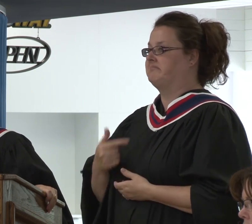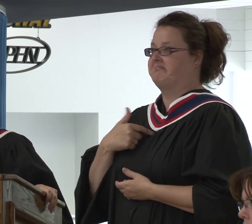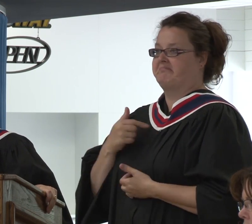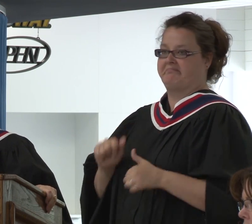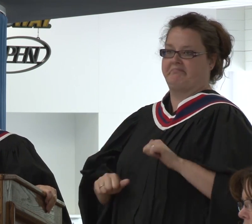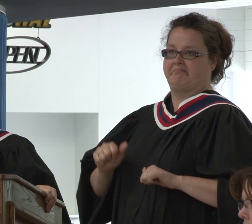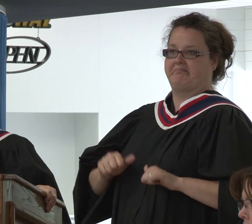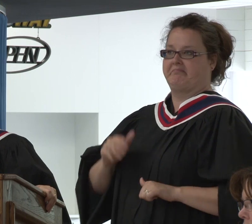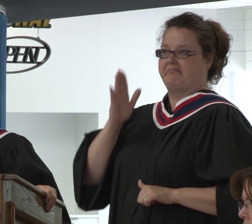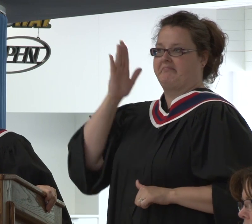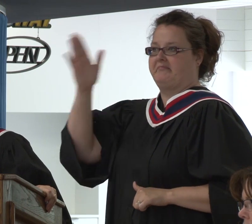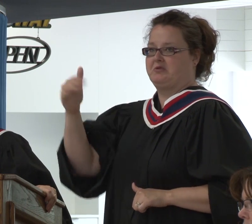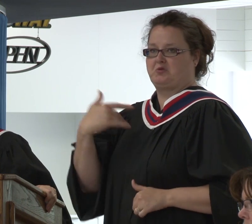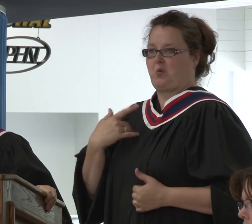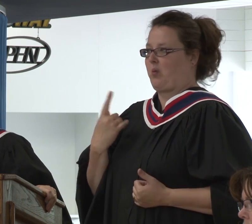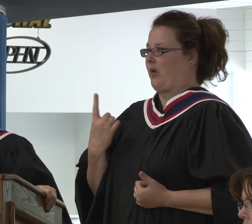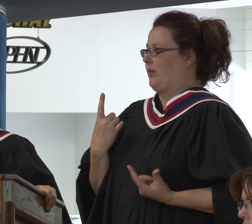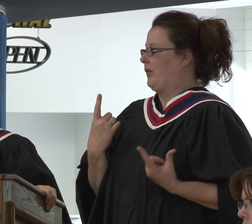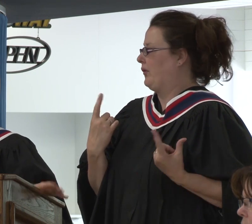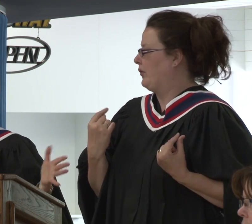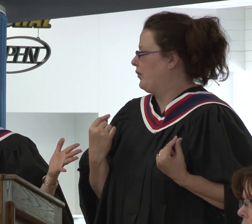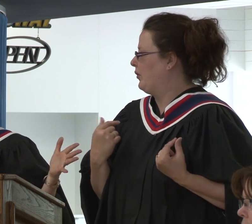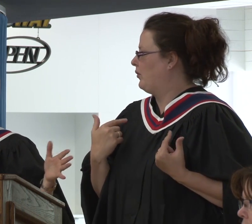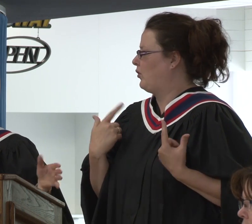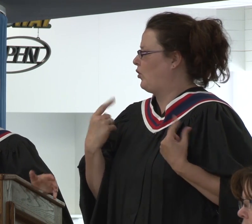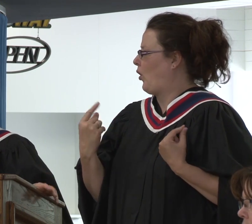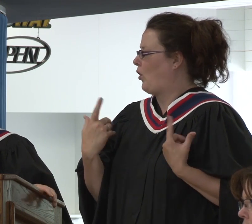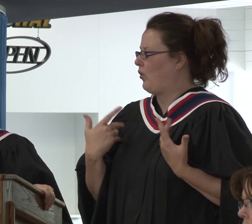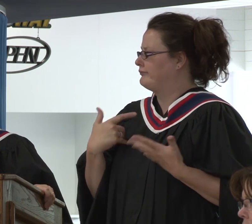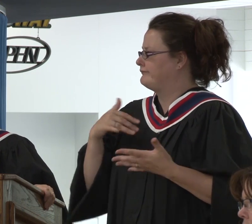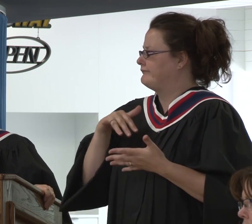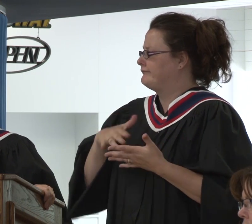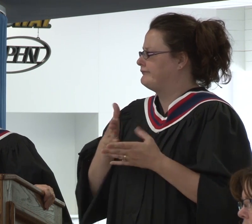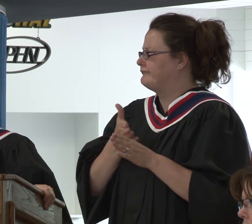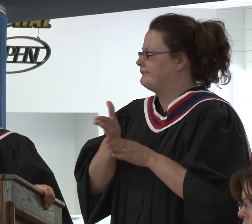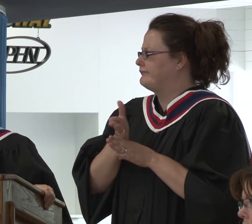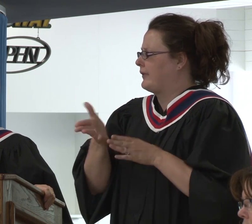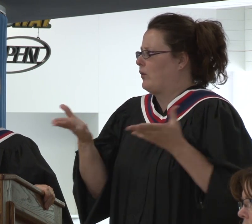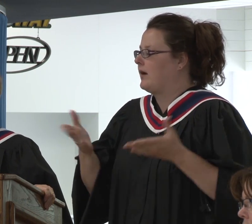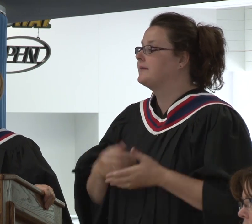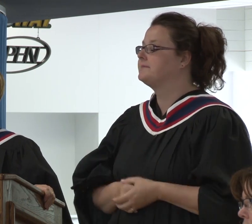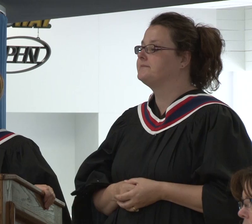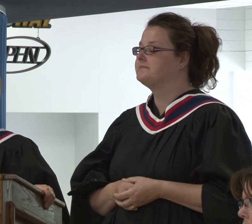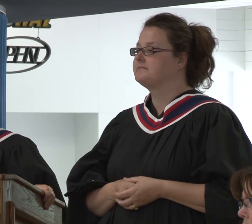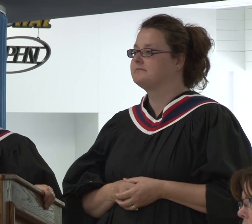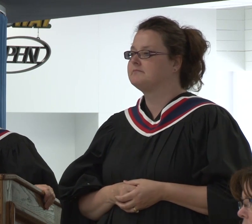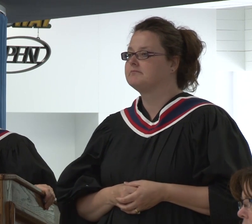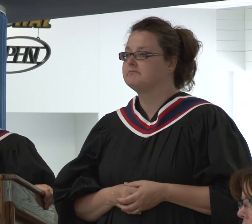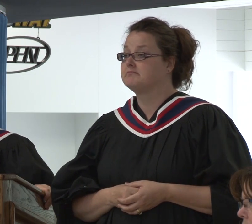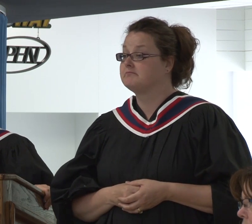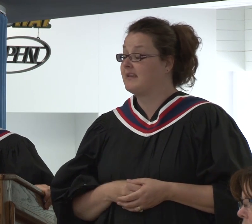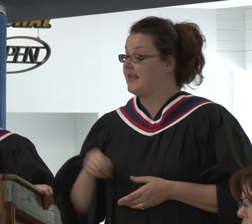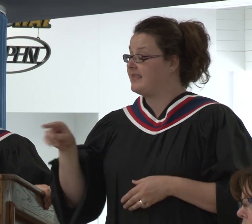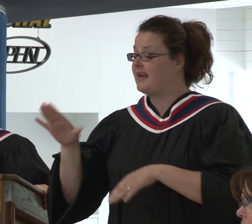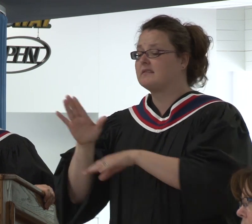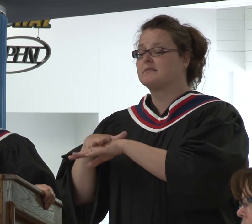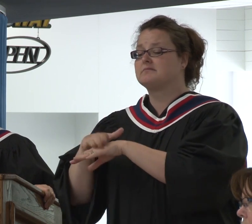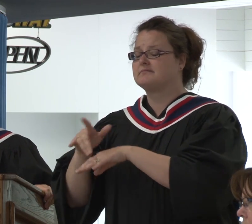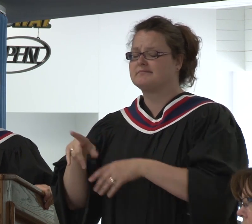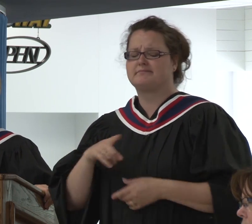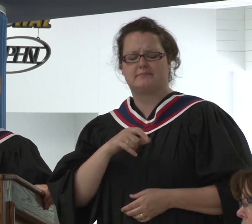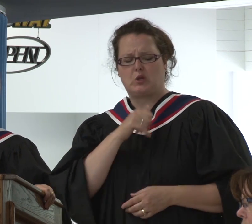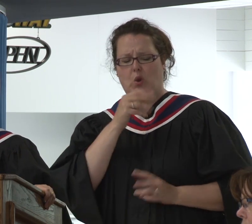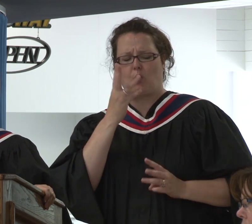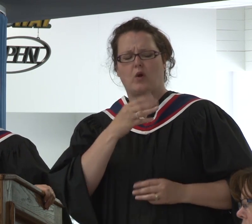know what to do, where to go, what to study. And the guidance counselor told me, "Don't worry, I